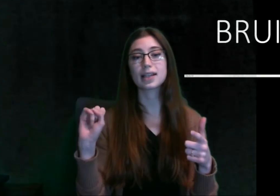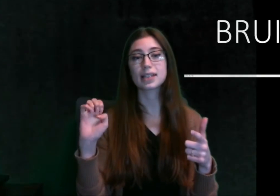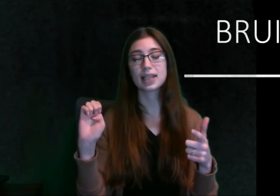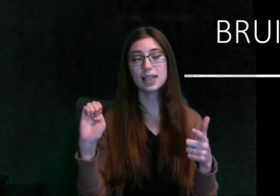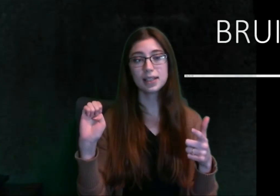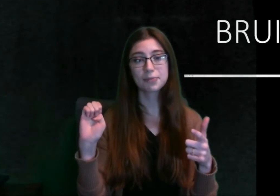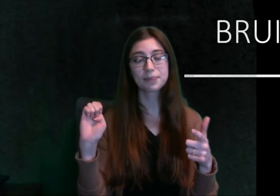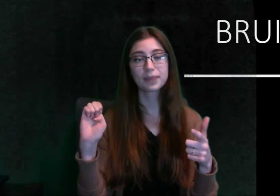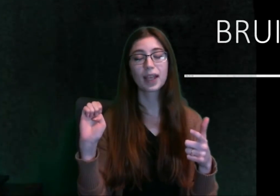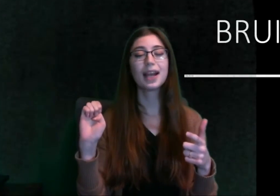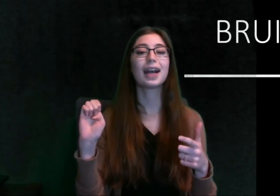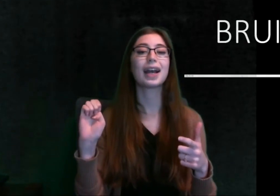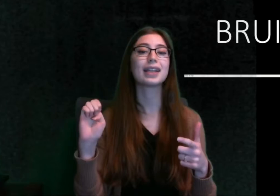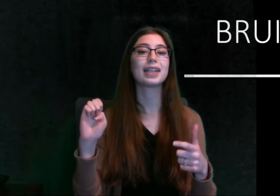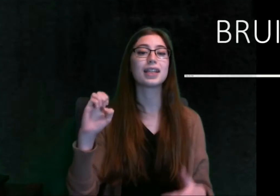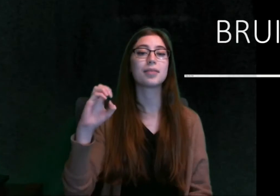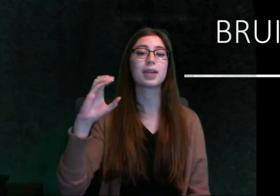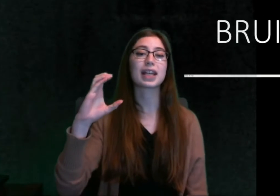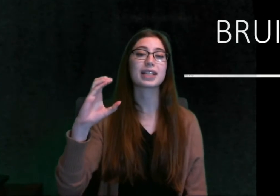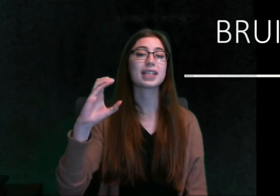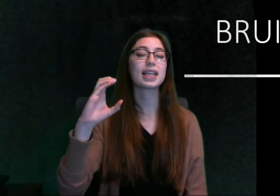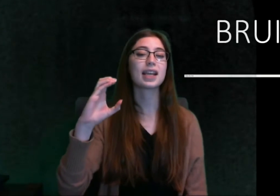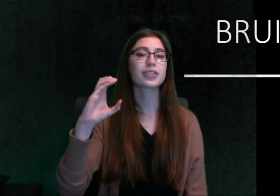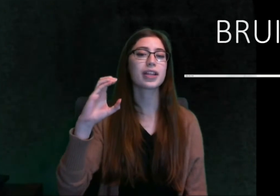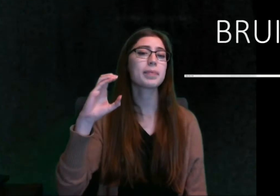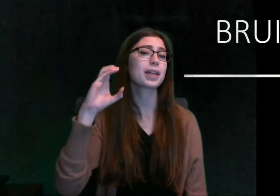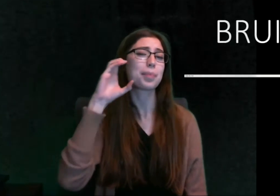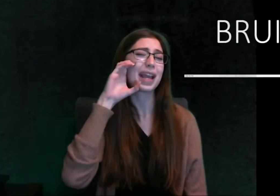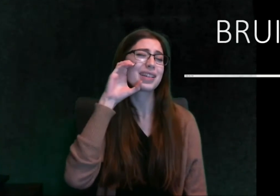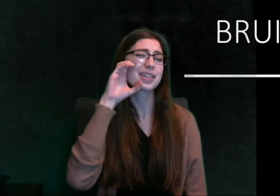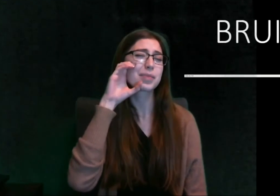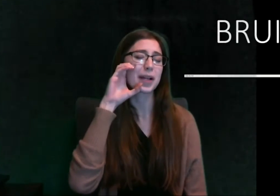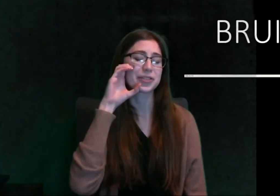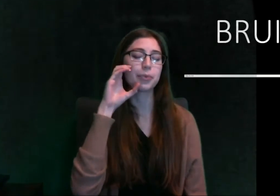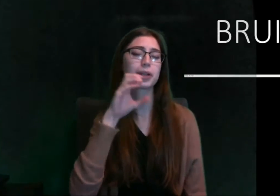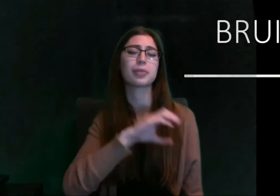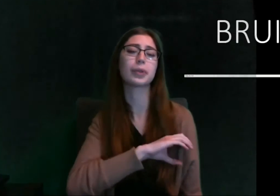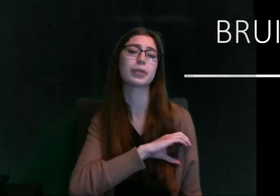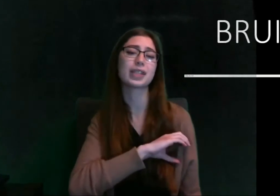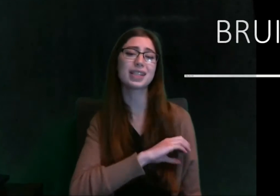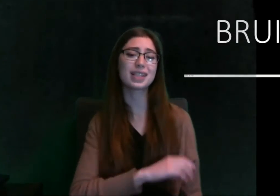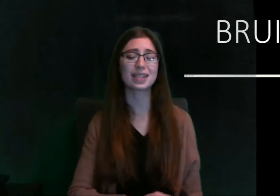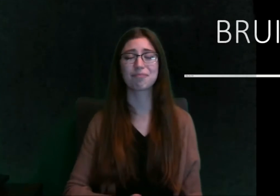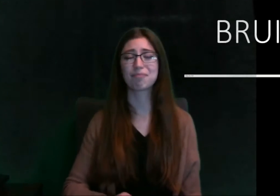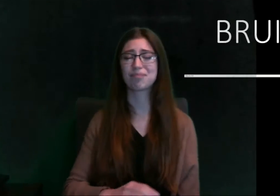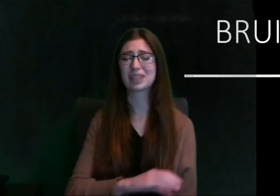B-R-U-I-S-E, and then make a C hand shape and a pained expression where your bruise is.